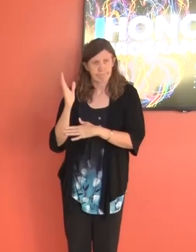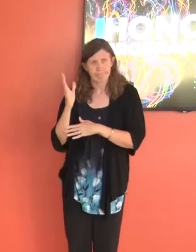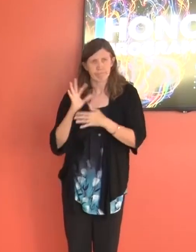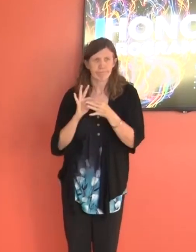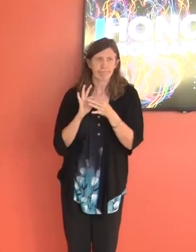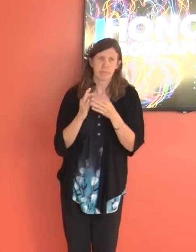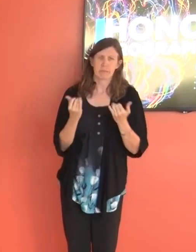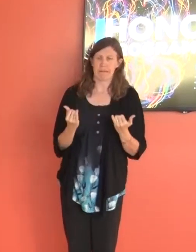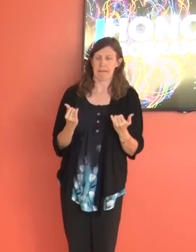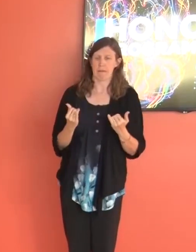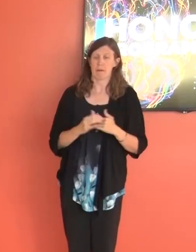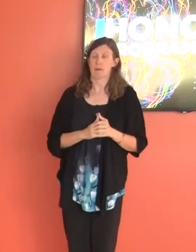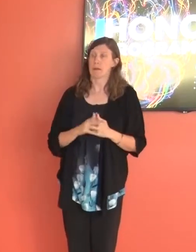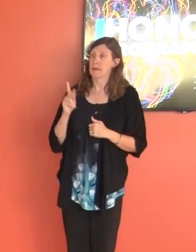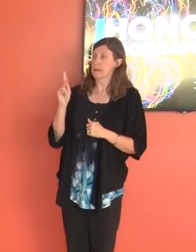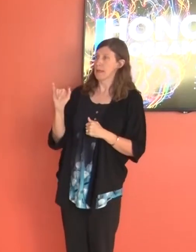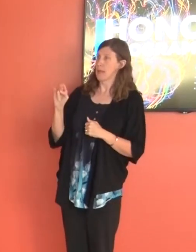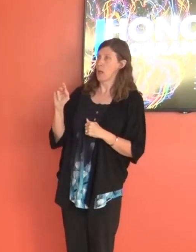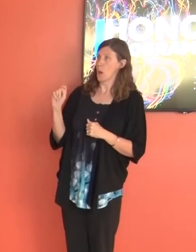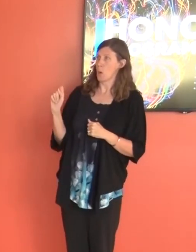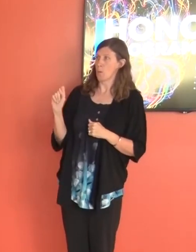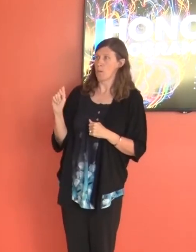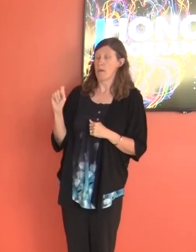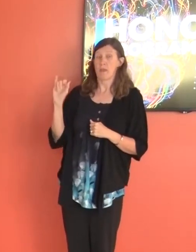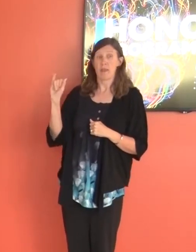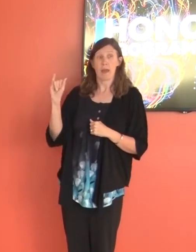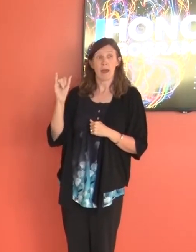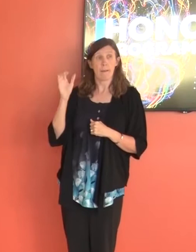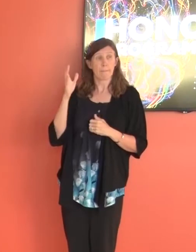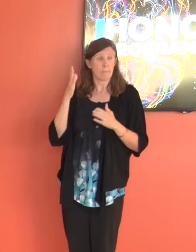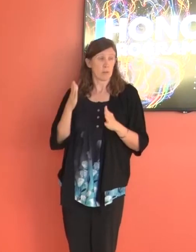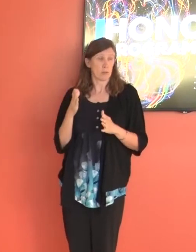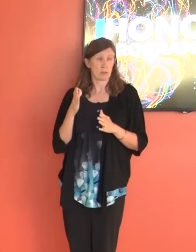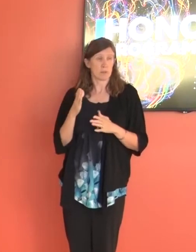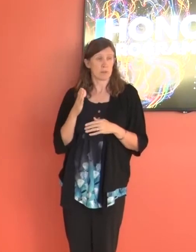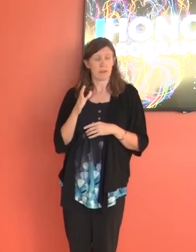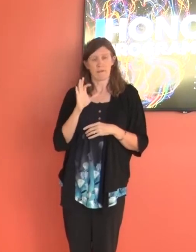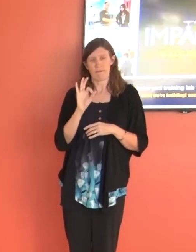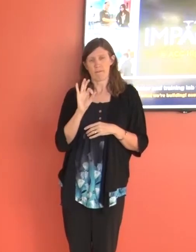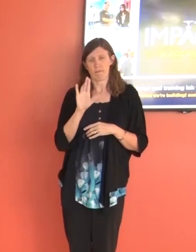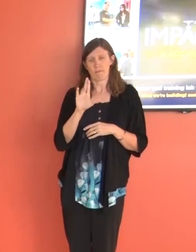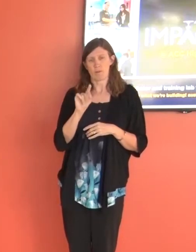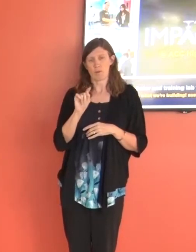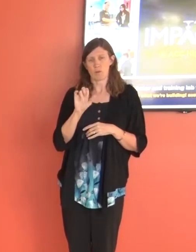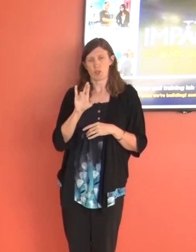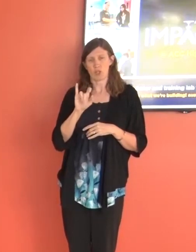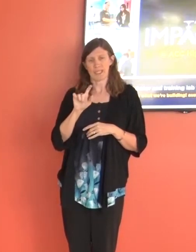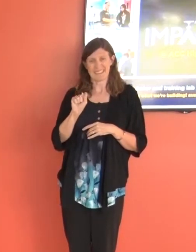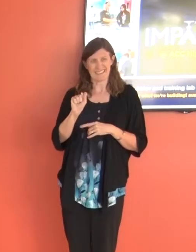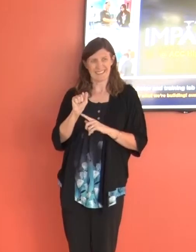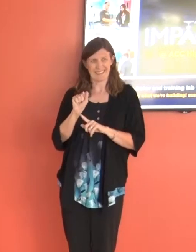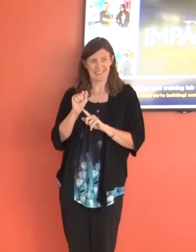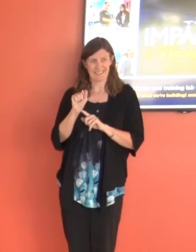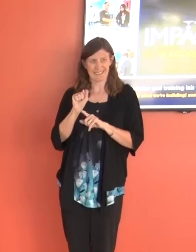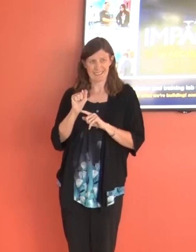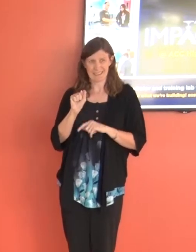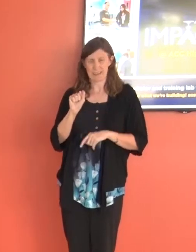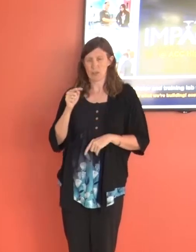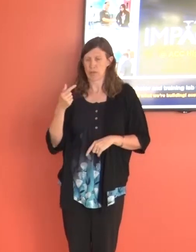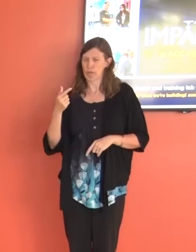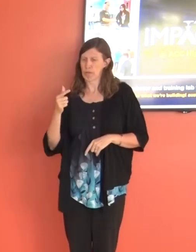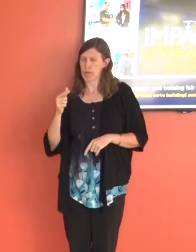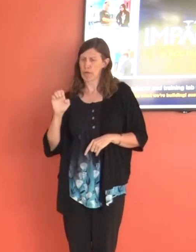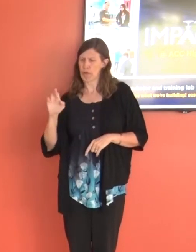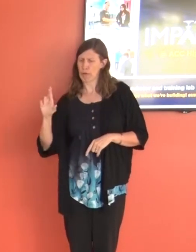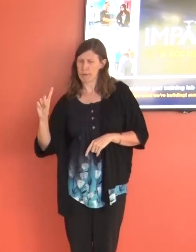our keynote speaker, GERD is a futurist. And so if you're familiar with futurists, you know, their business is not predicting the future.